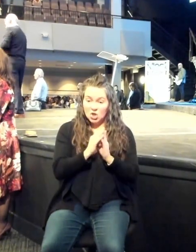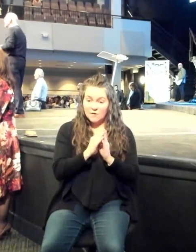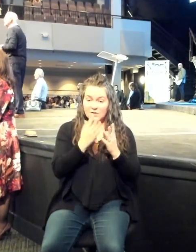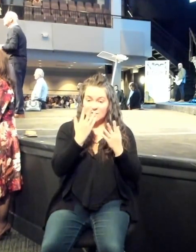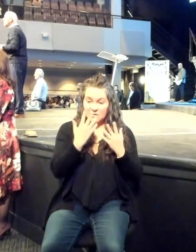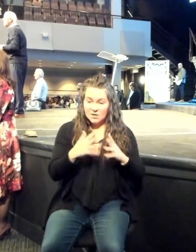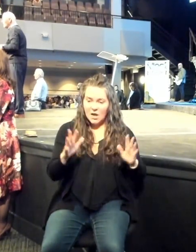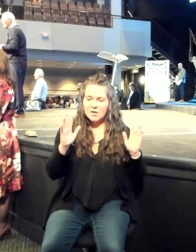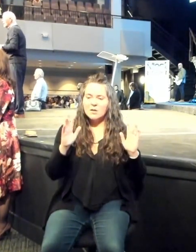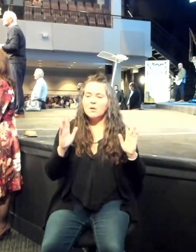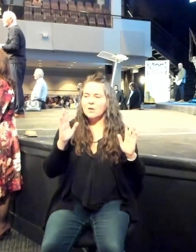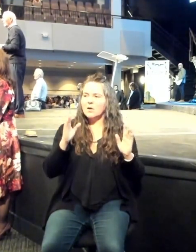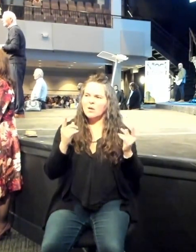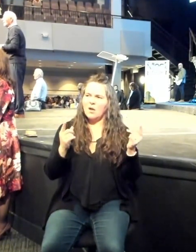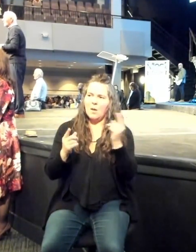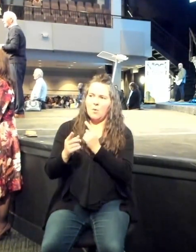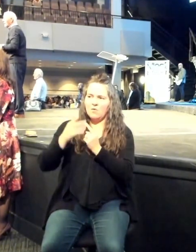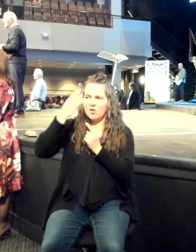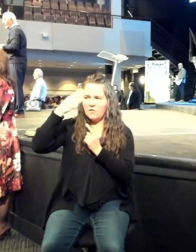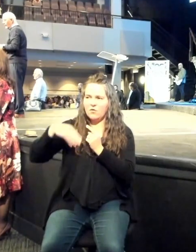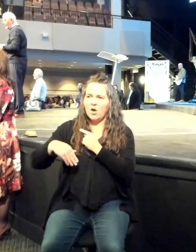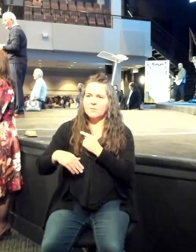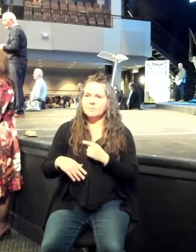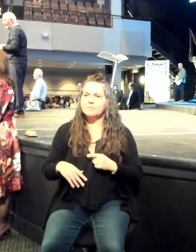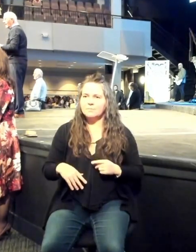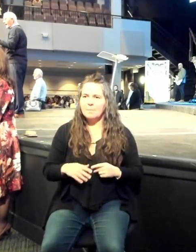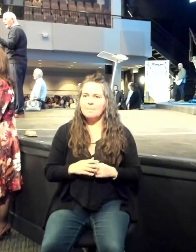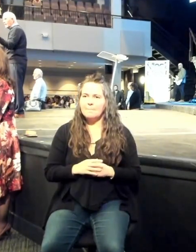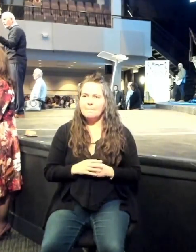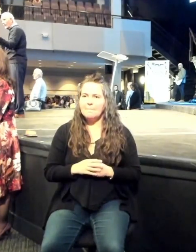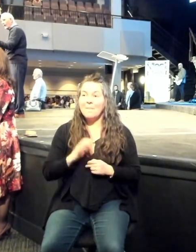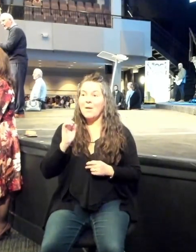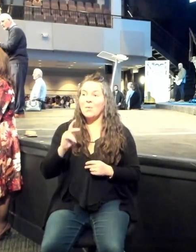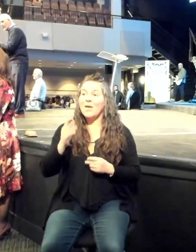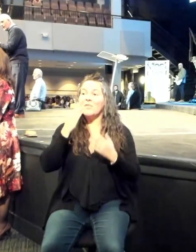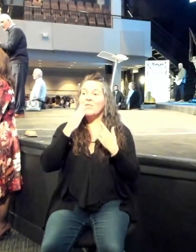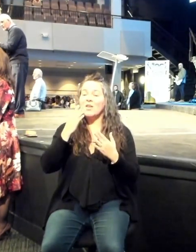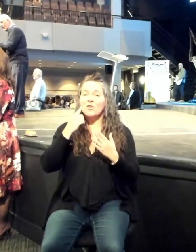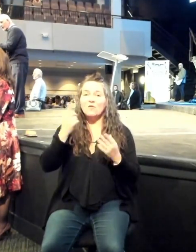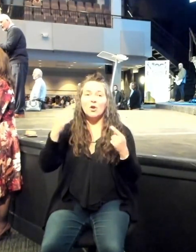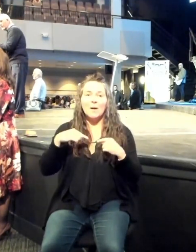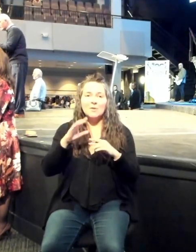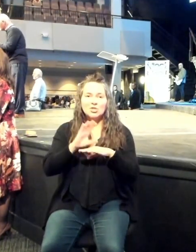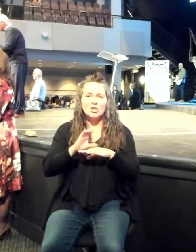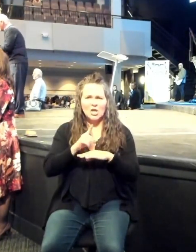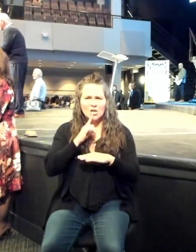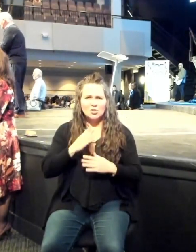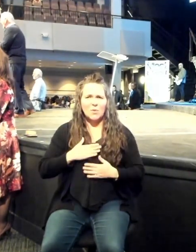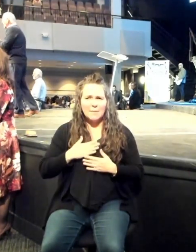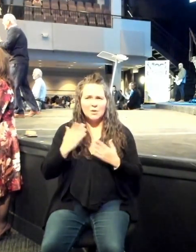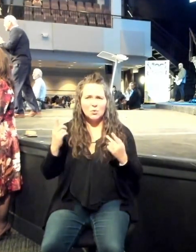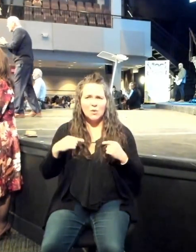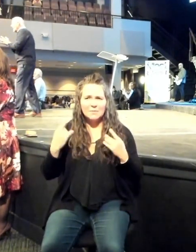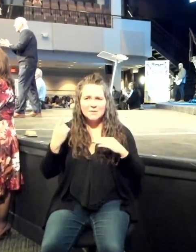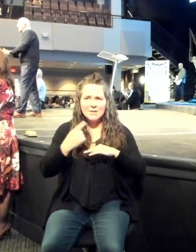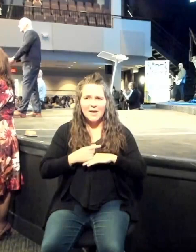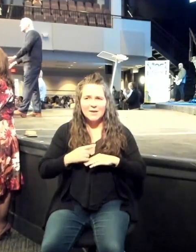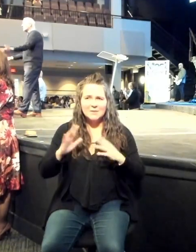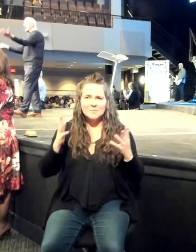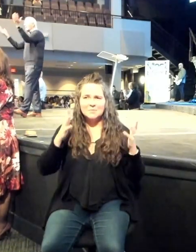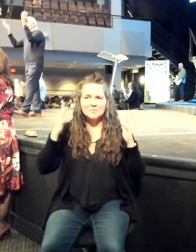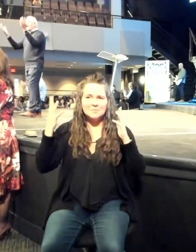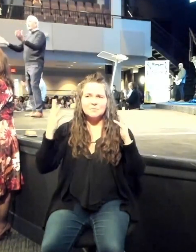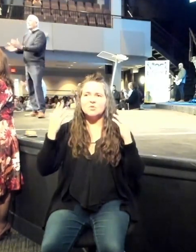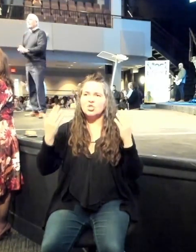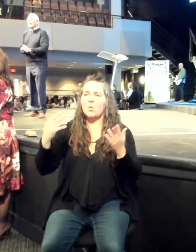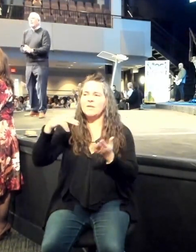They have a gift for you as well right over there. Thank you for being at church. Aren't you glad you came to church today? I'm glad you were here. Why don't you